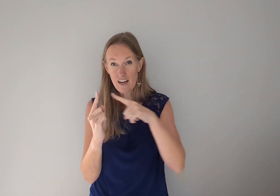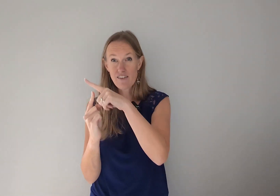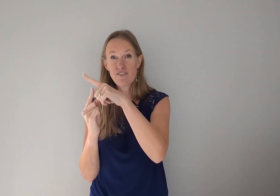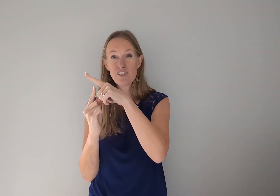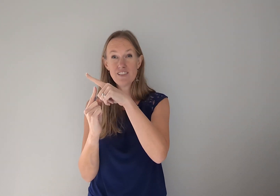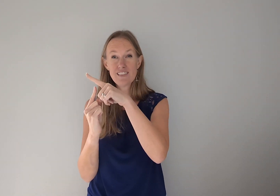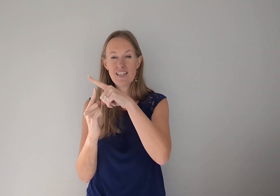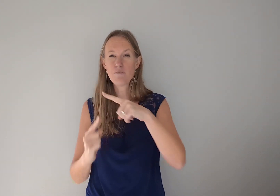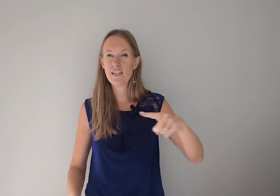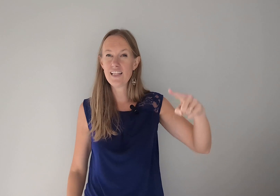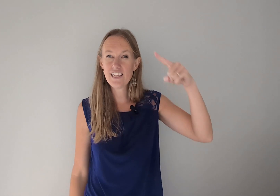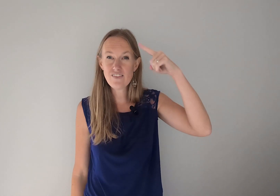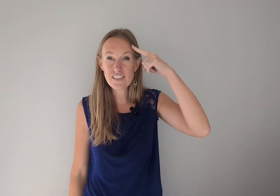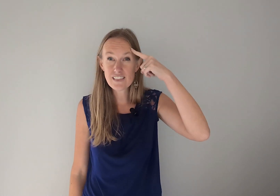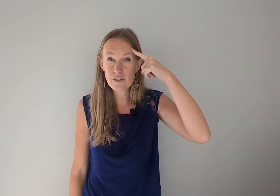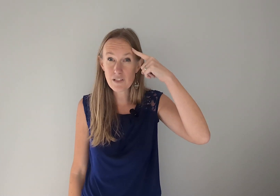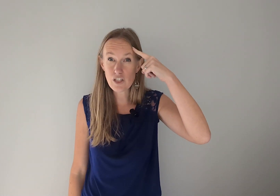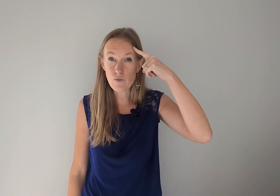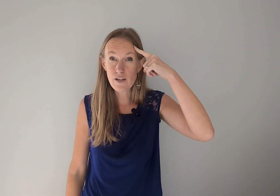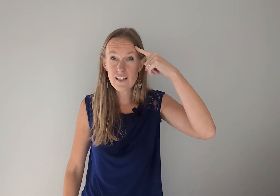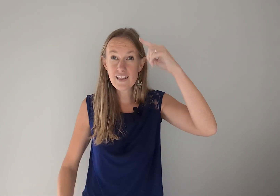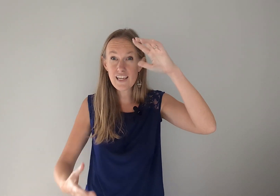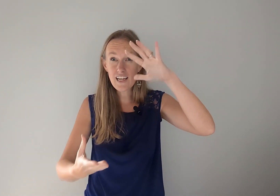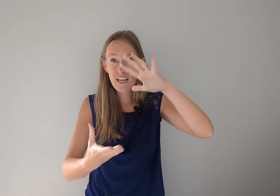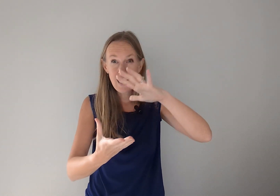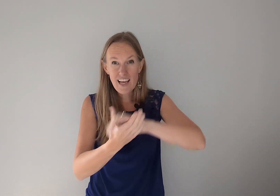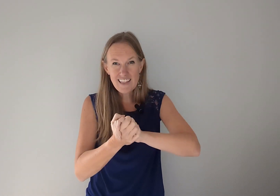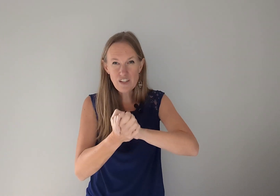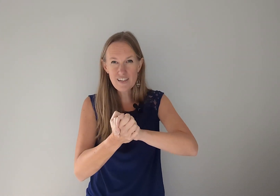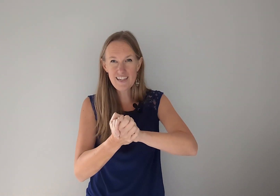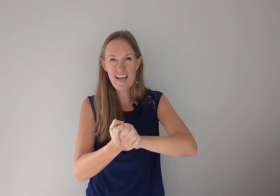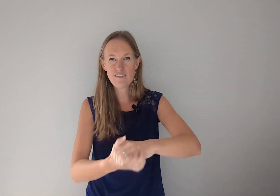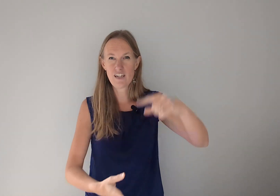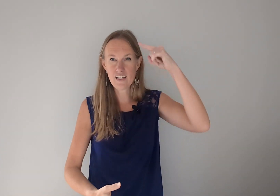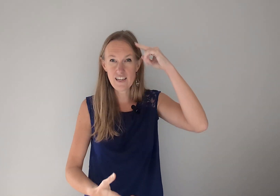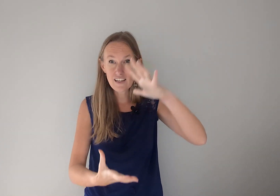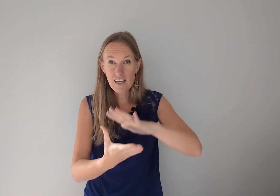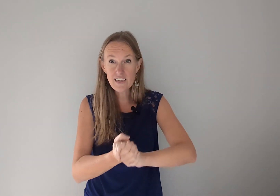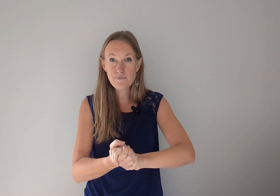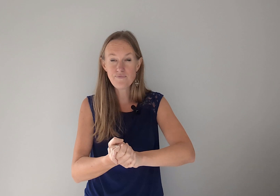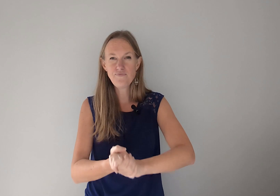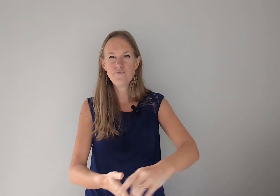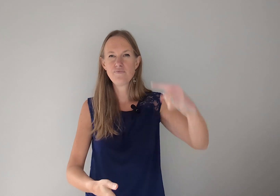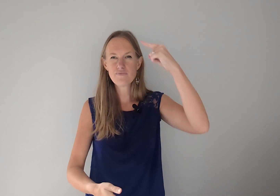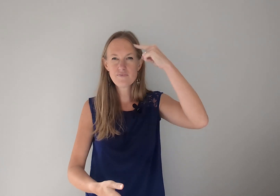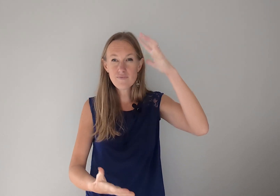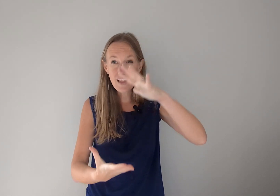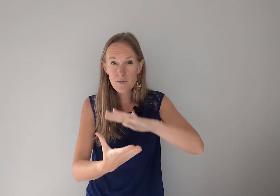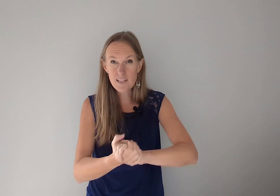I first, and then believed, something you think, and then you can count on it, okay?